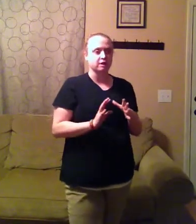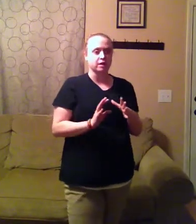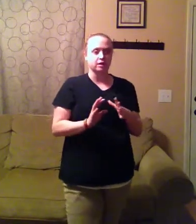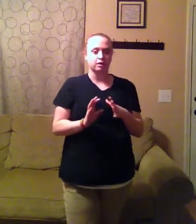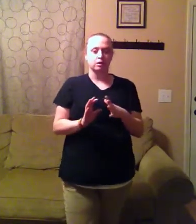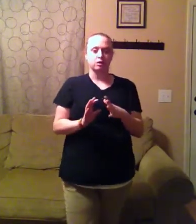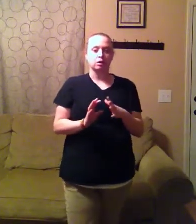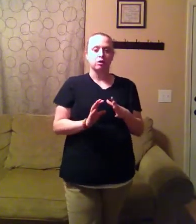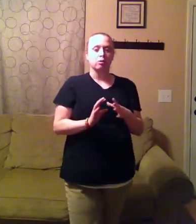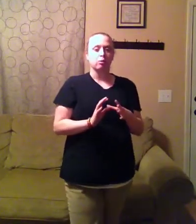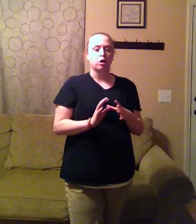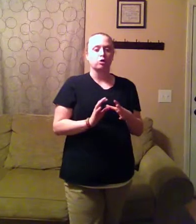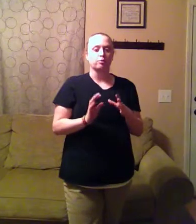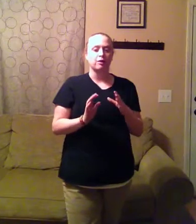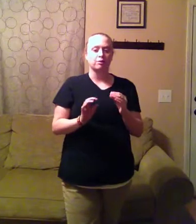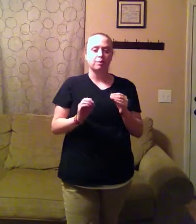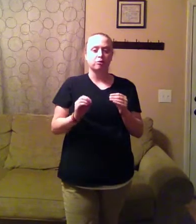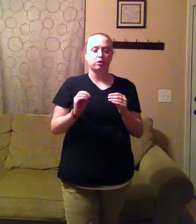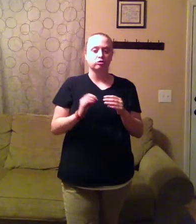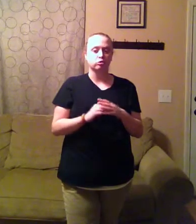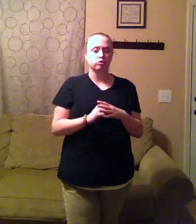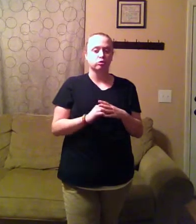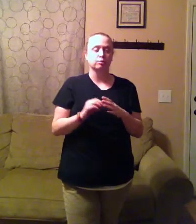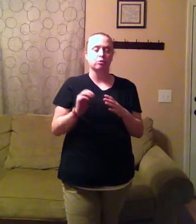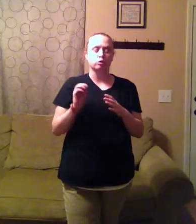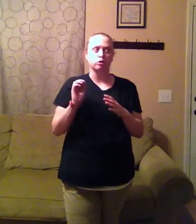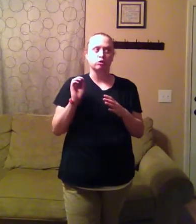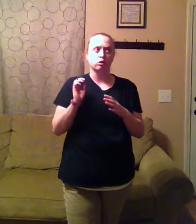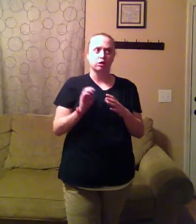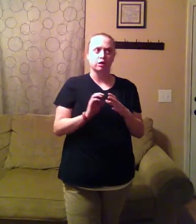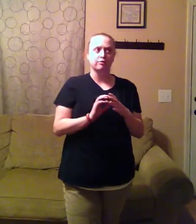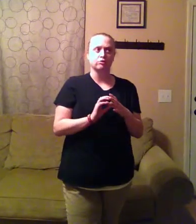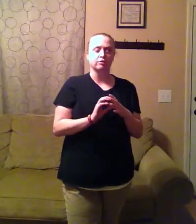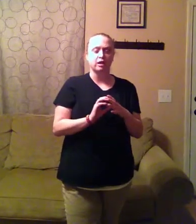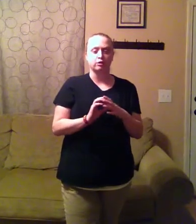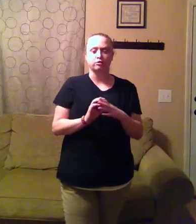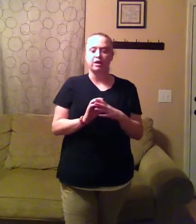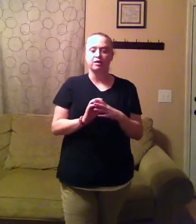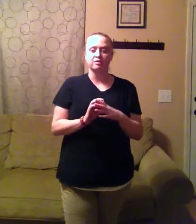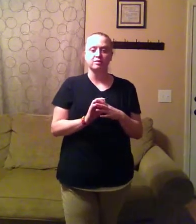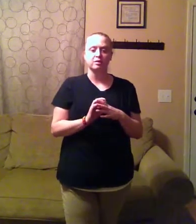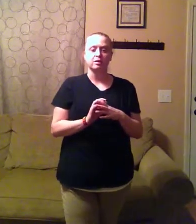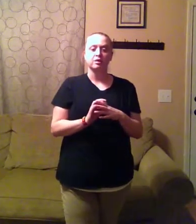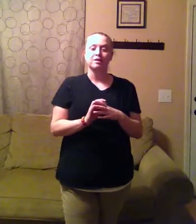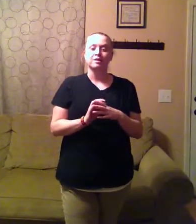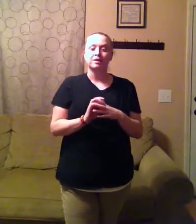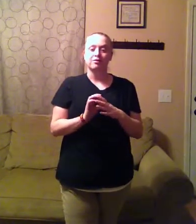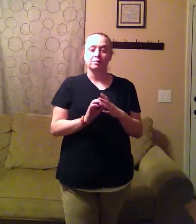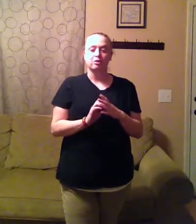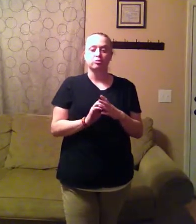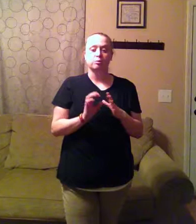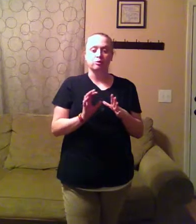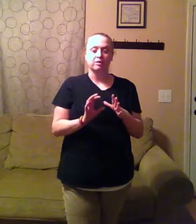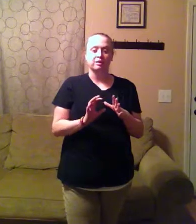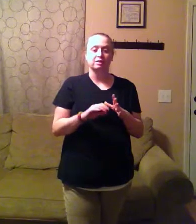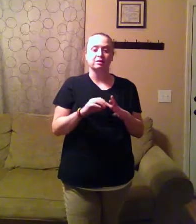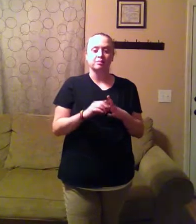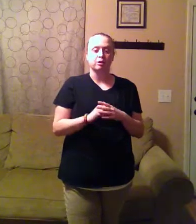studied. While you may remember it in short term or long enough to take your test, the information will most likely disappear